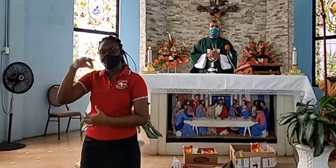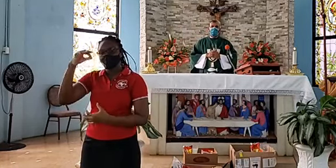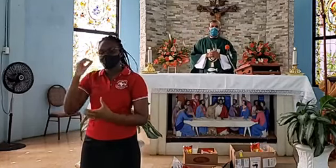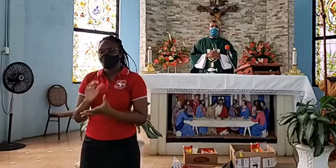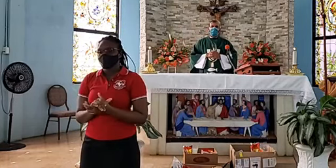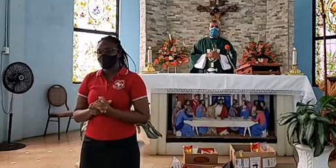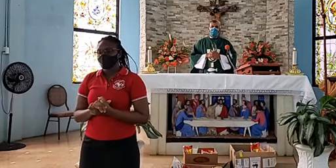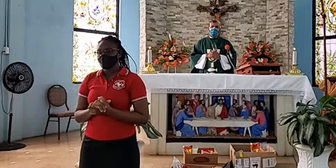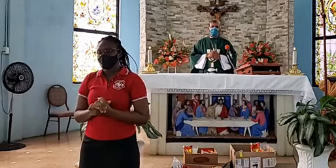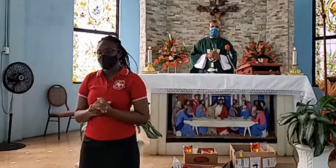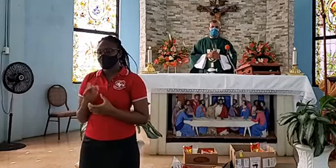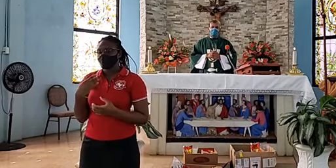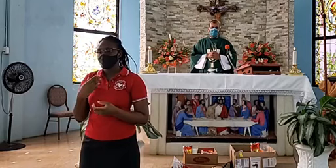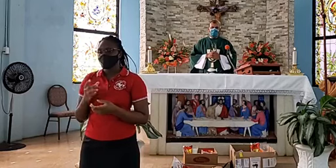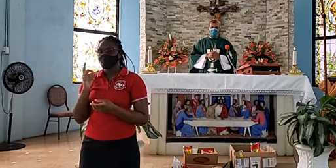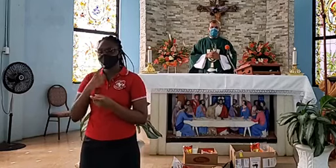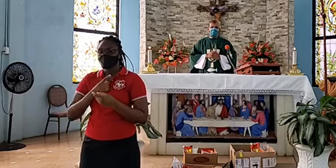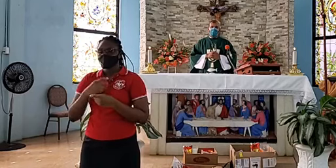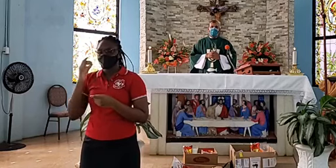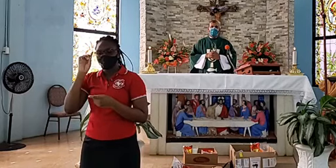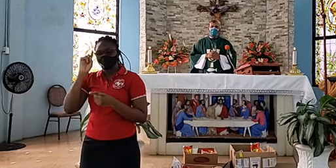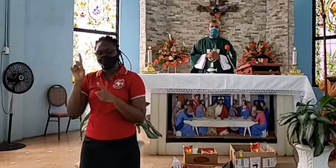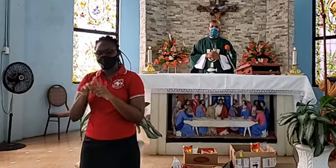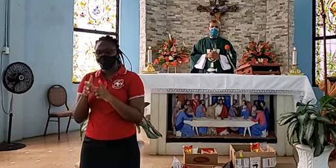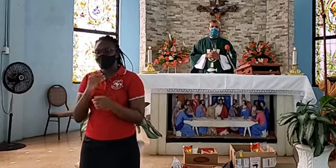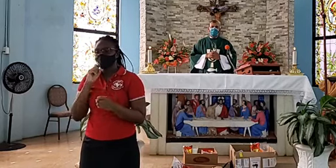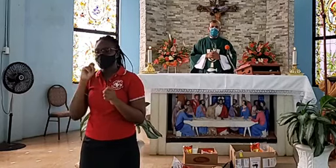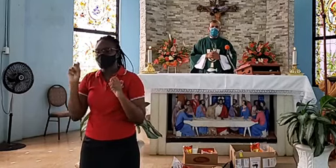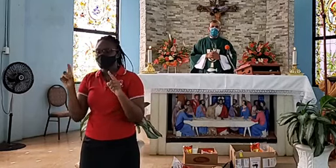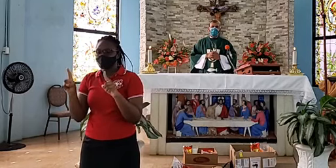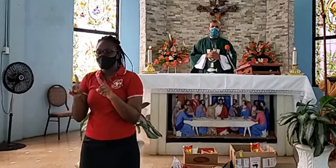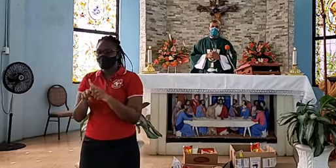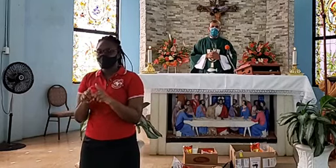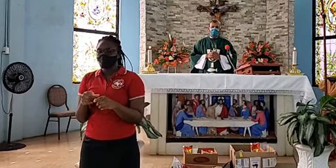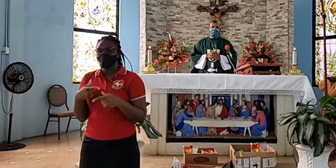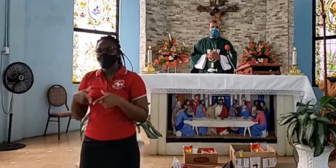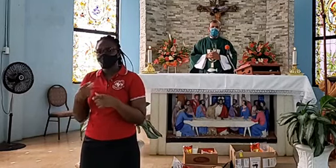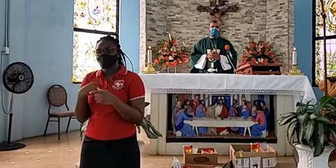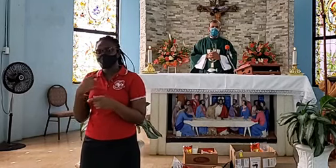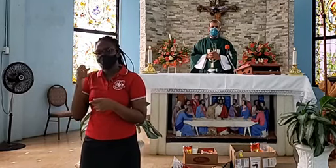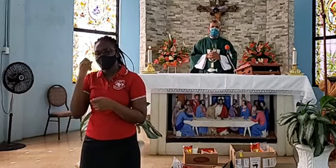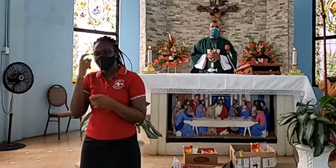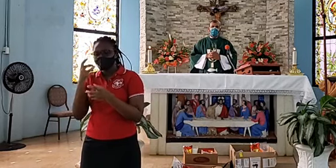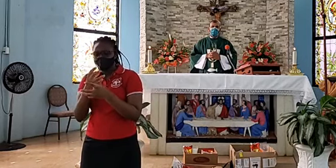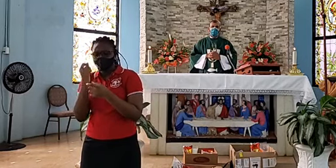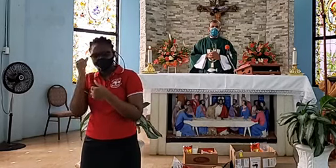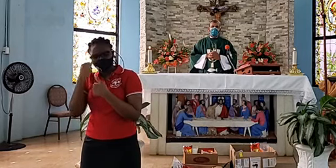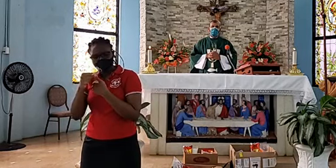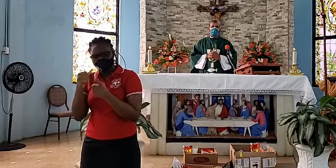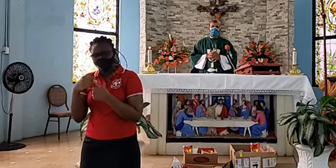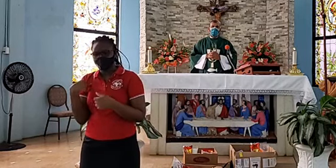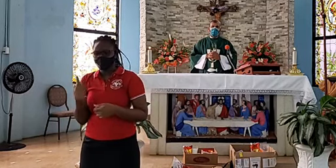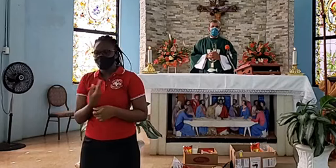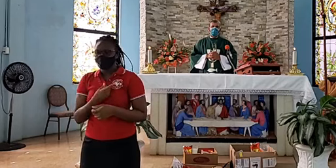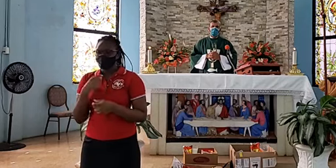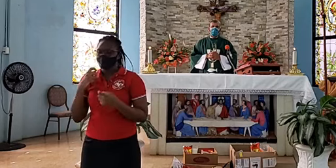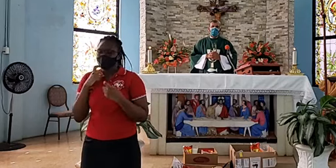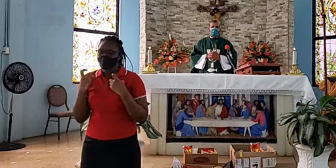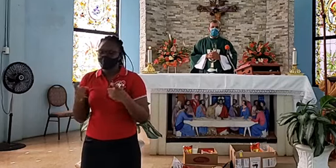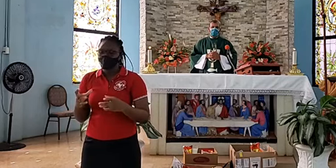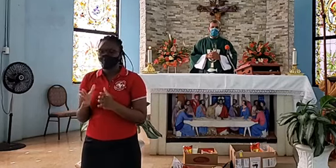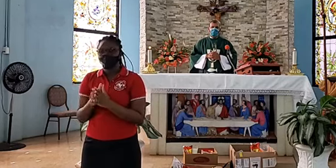My dear brothers and sisters, let us acknowledge our sins and ask God's